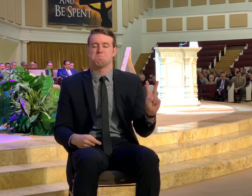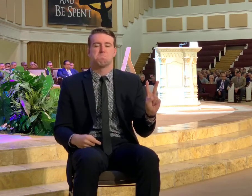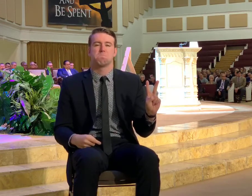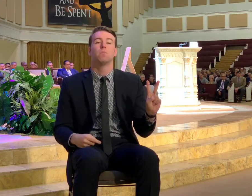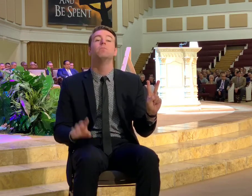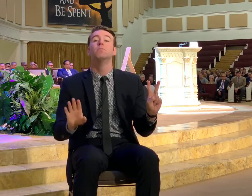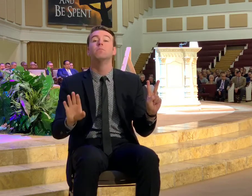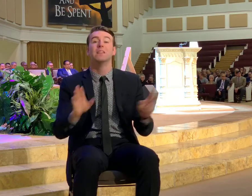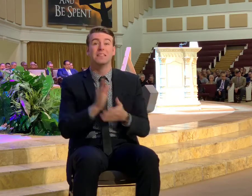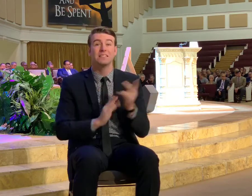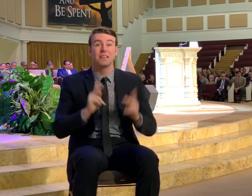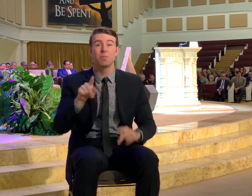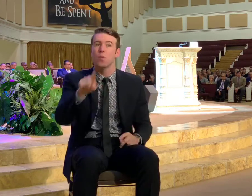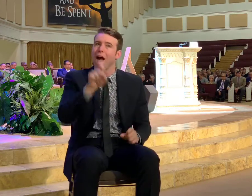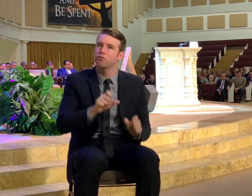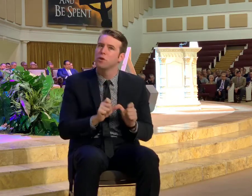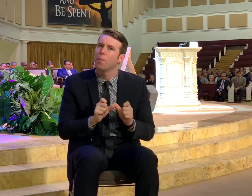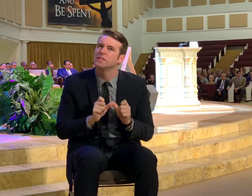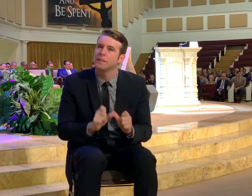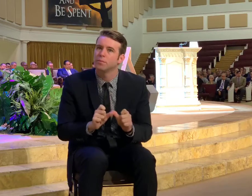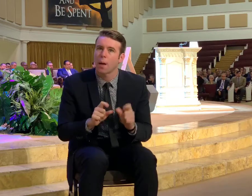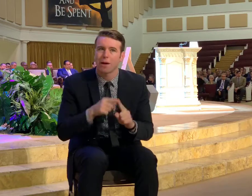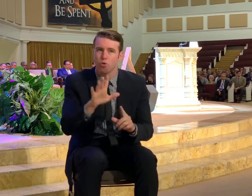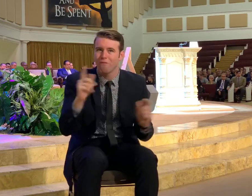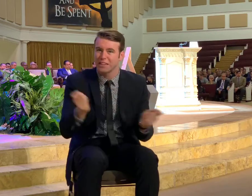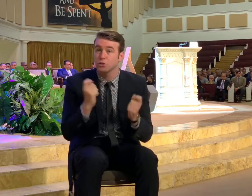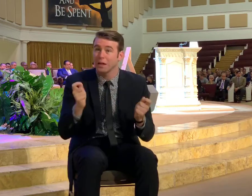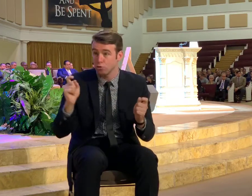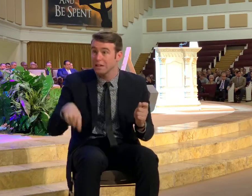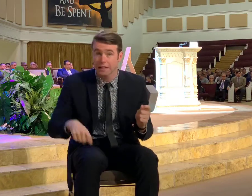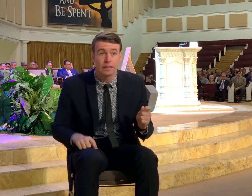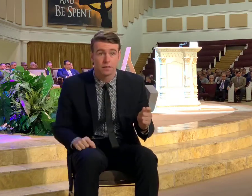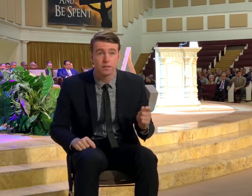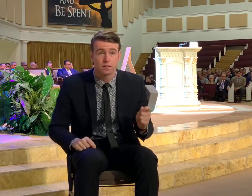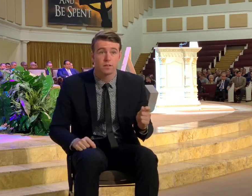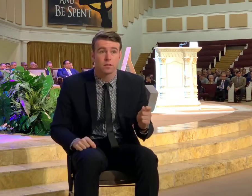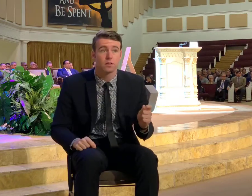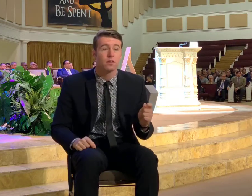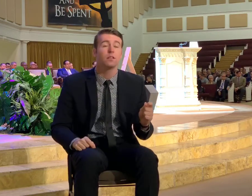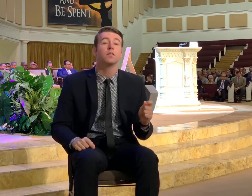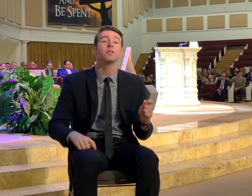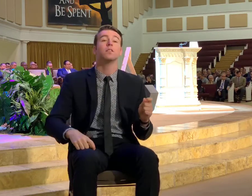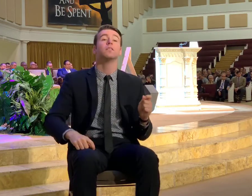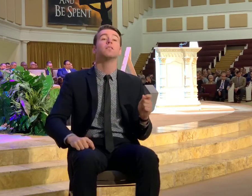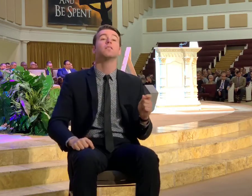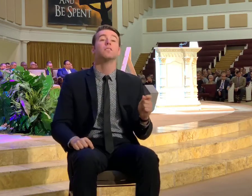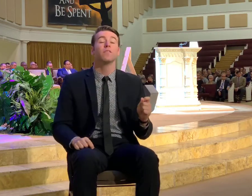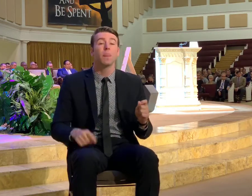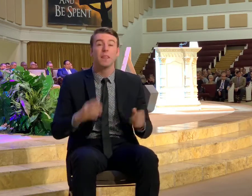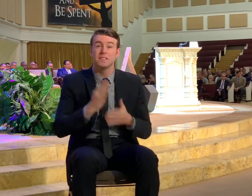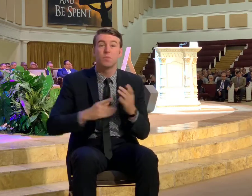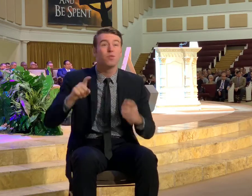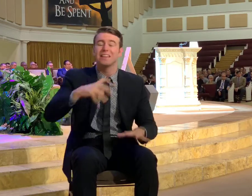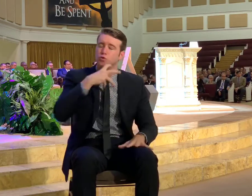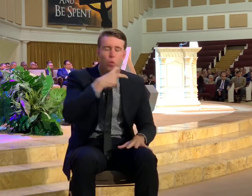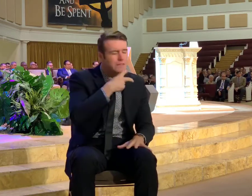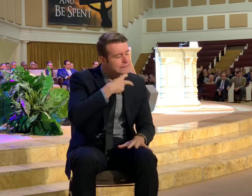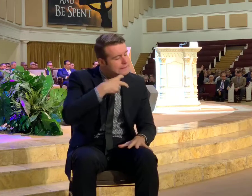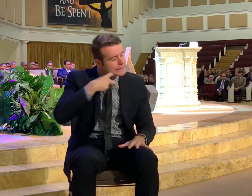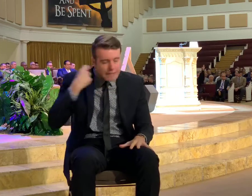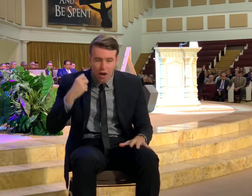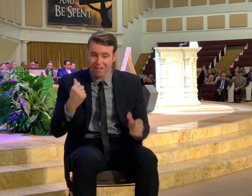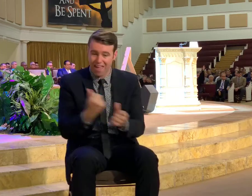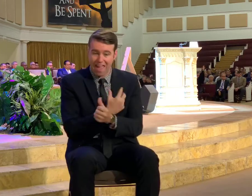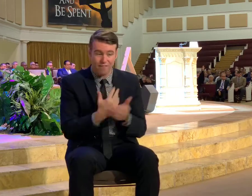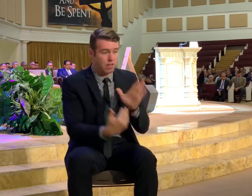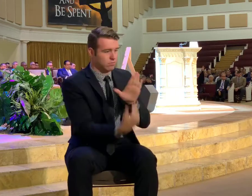Listen, there's some folks got to get persistent about victory. They got to just get so sick and tired of